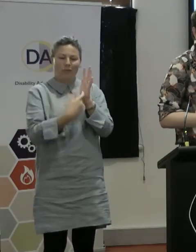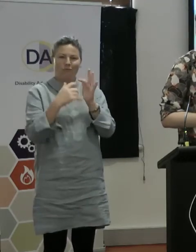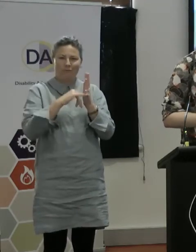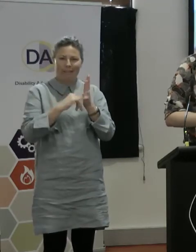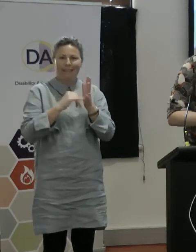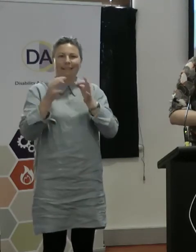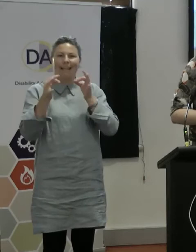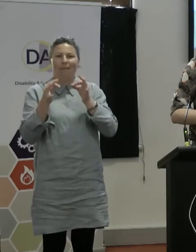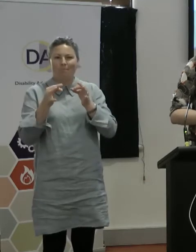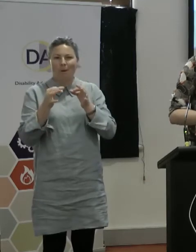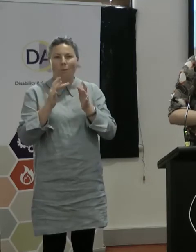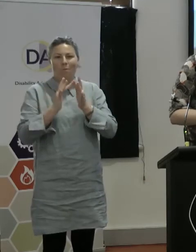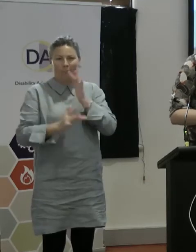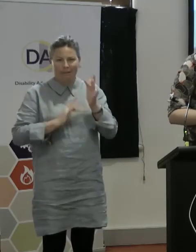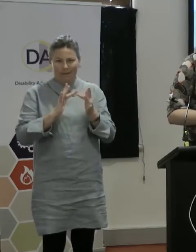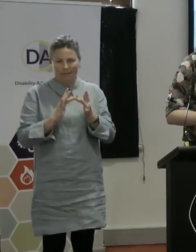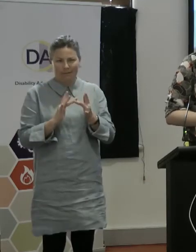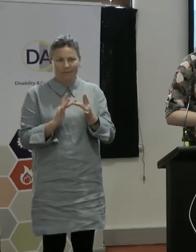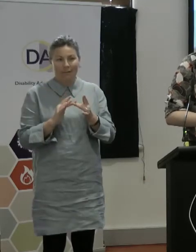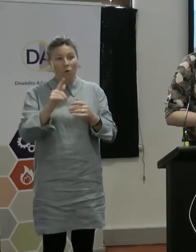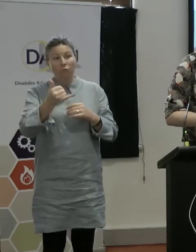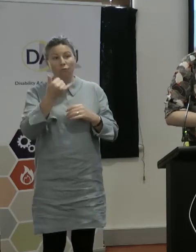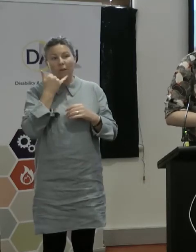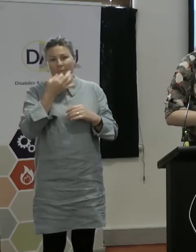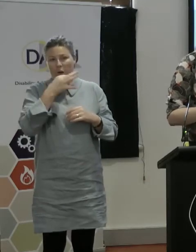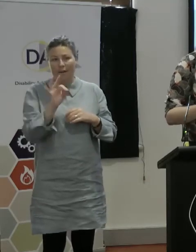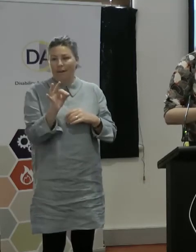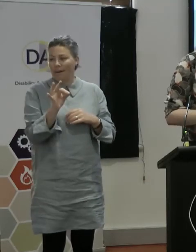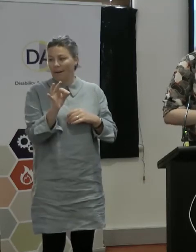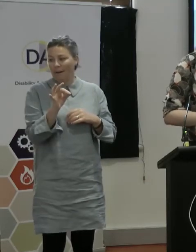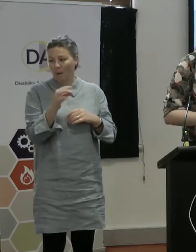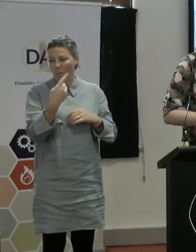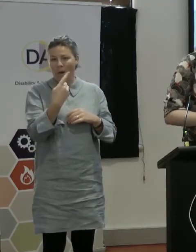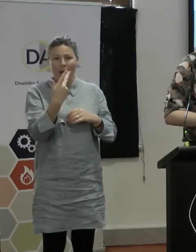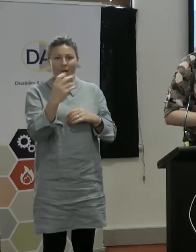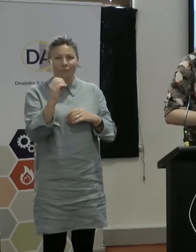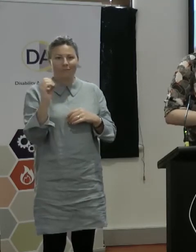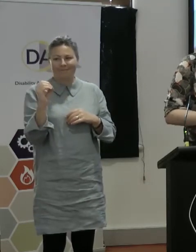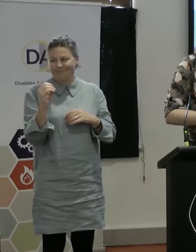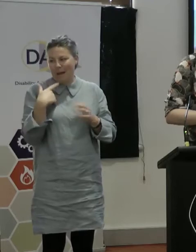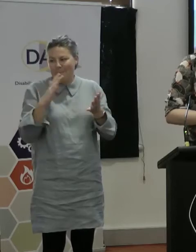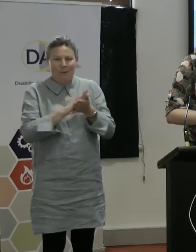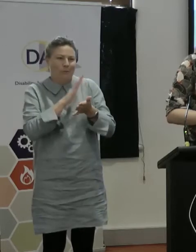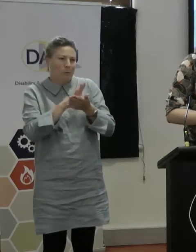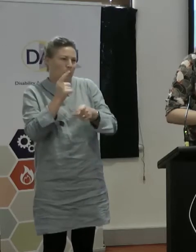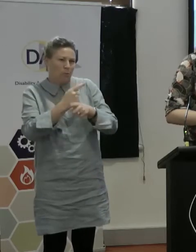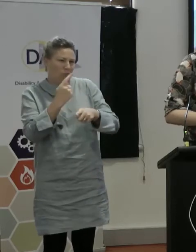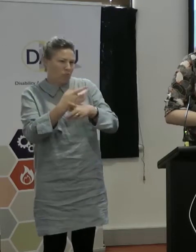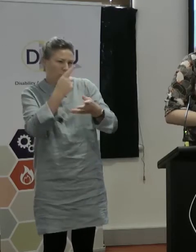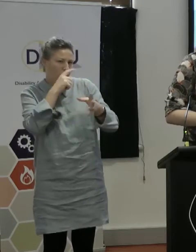as well. We have a toll-free number. We're really happy to talk to anyone who has